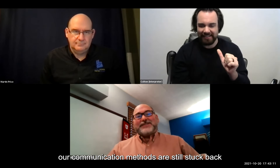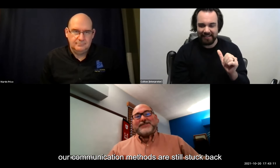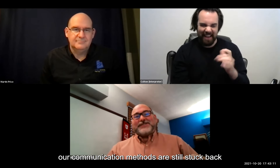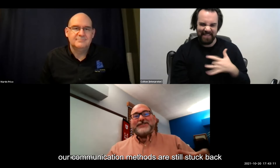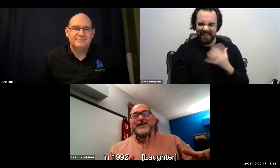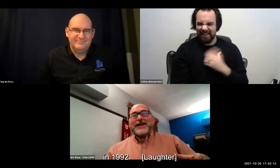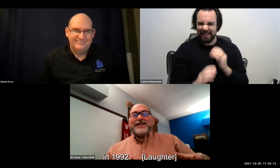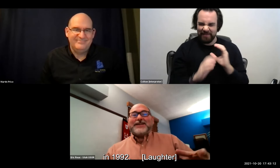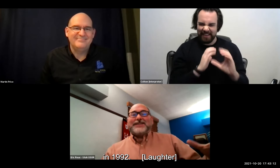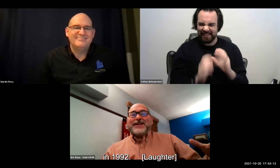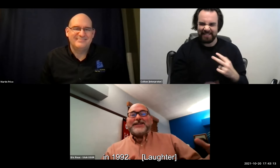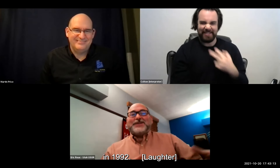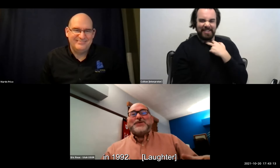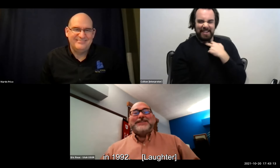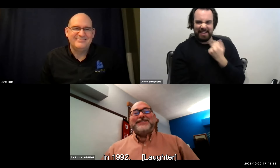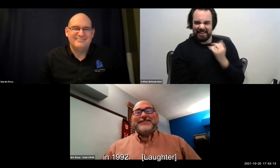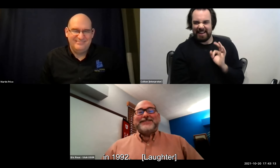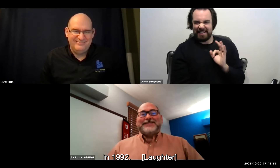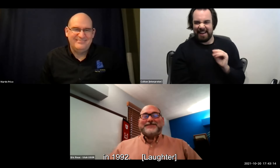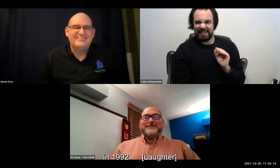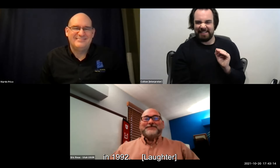communication methods are still stuck back in 1992.